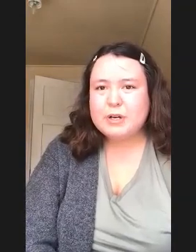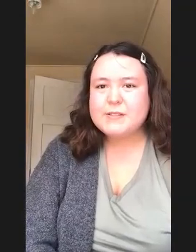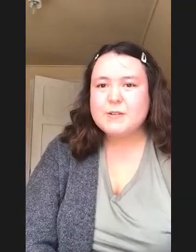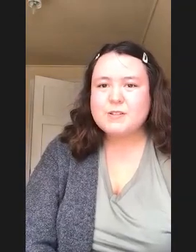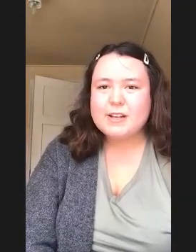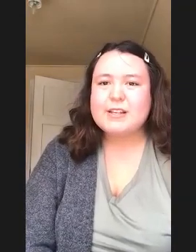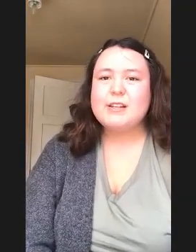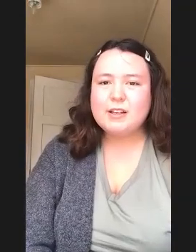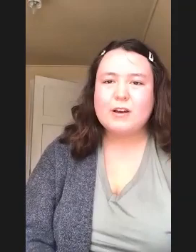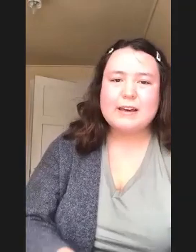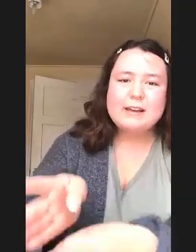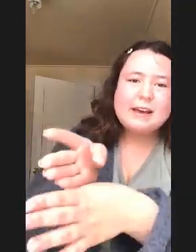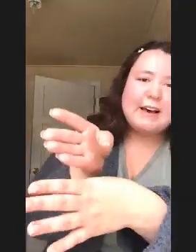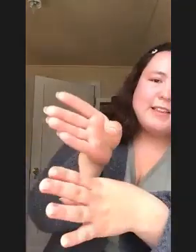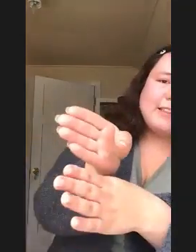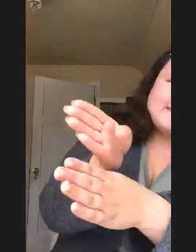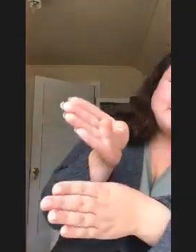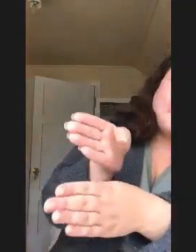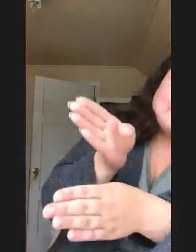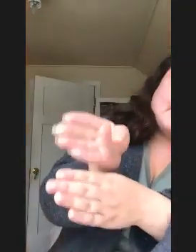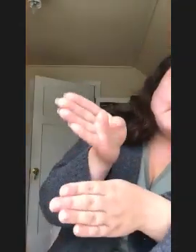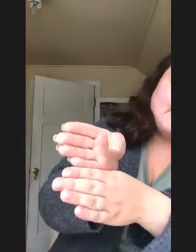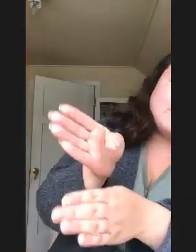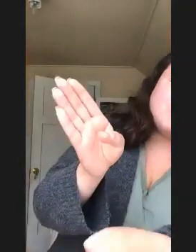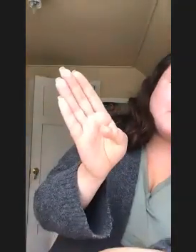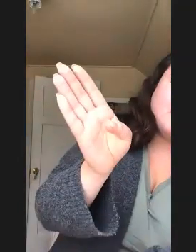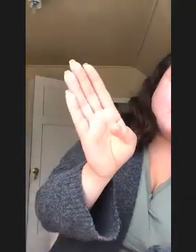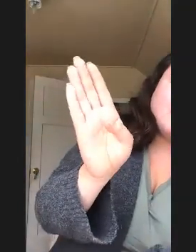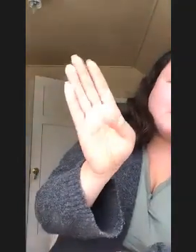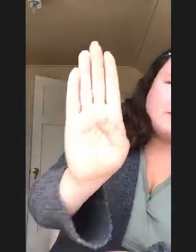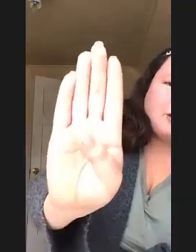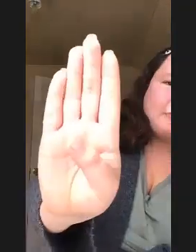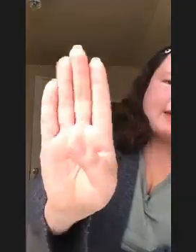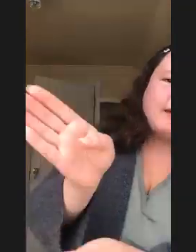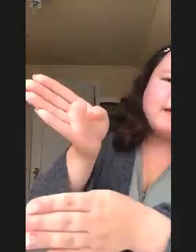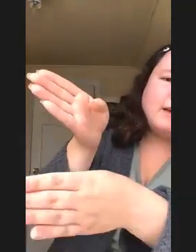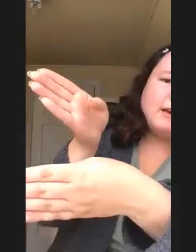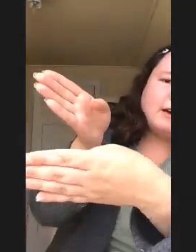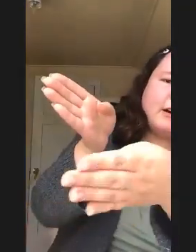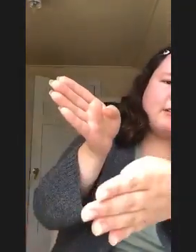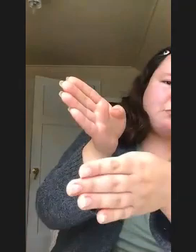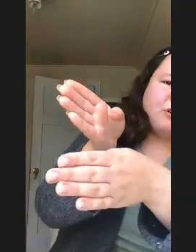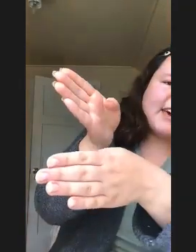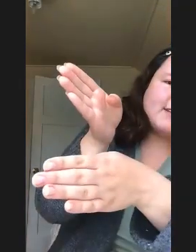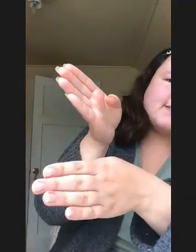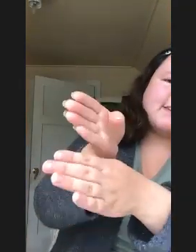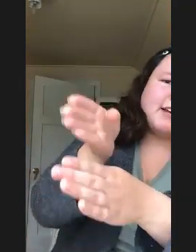Bus or train. Okay. This is bus. You're doing the letter B with both hands and then kind